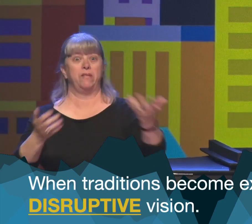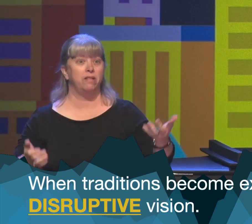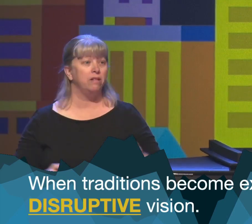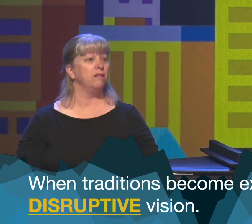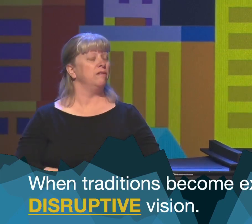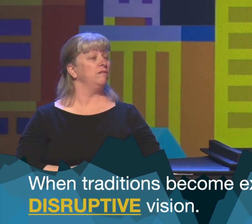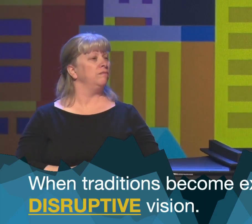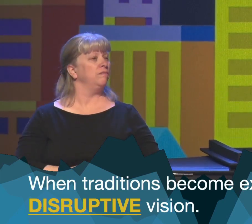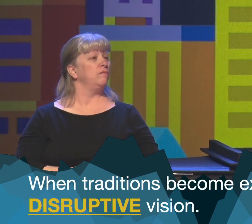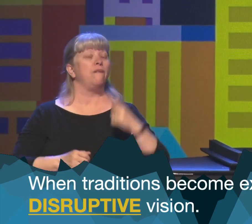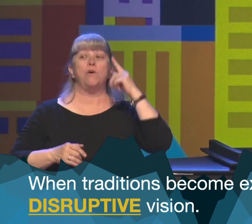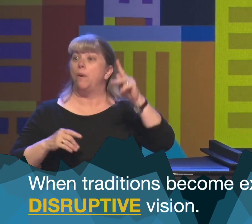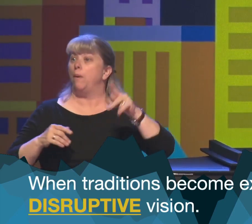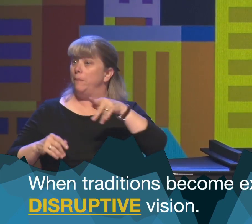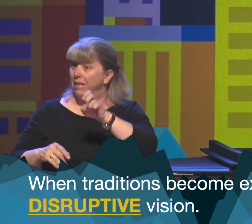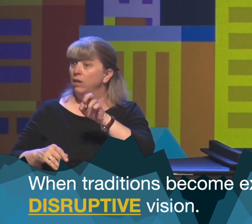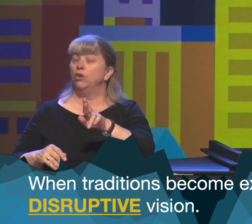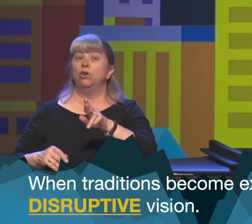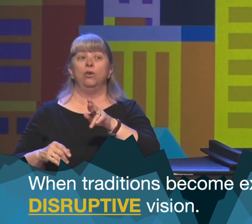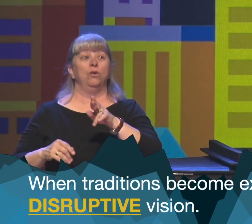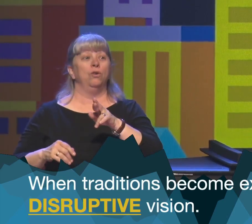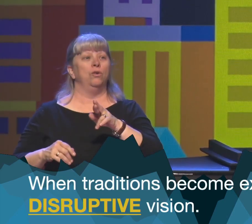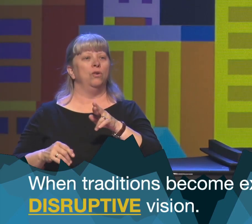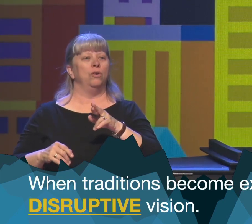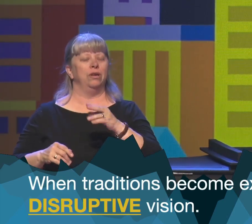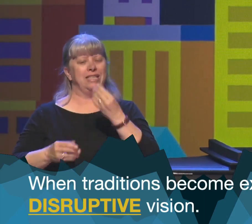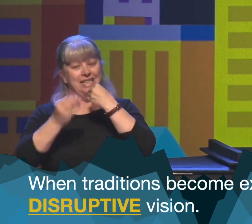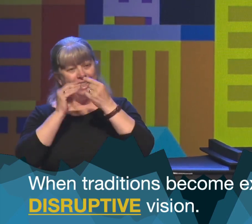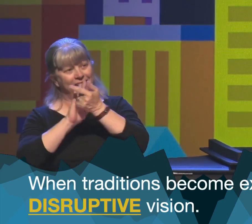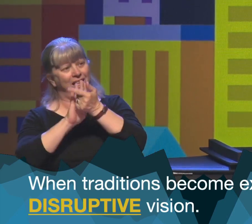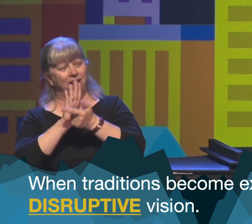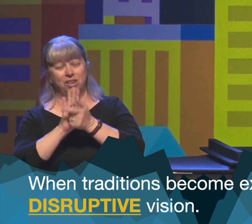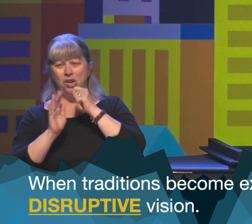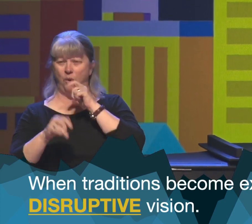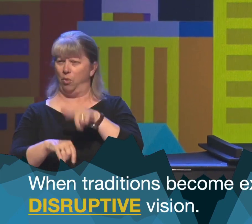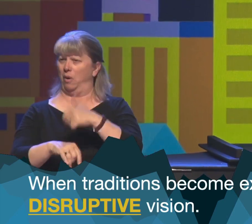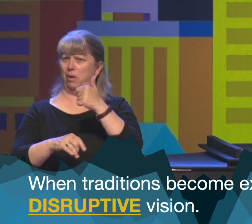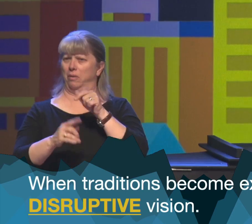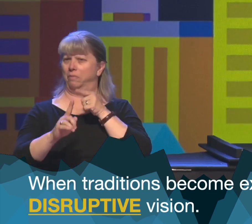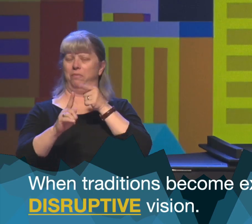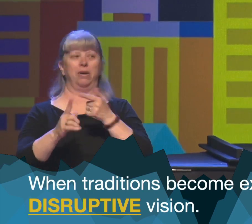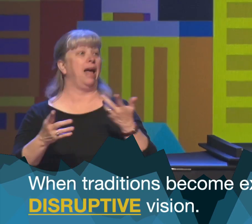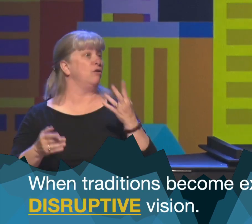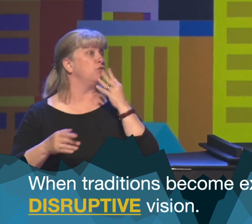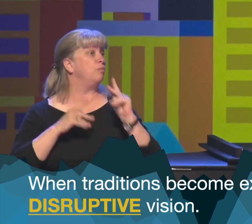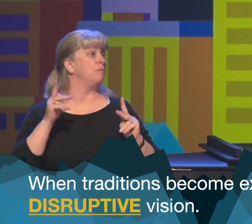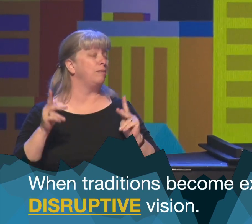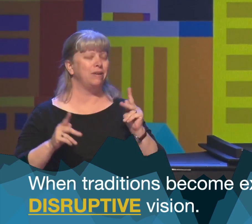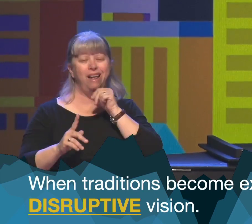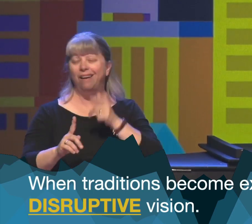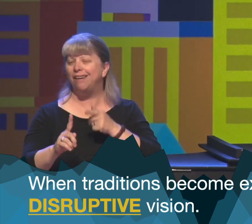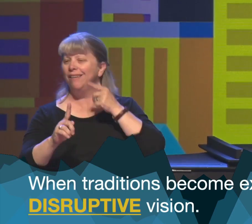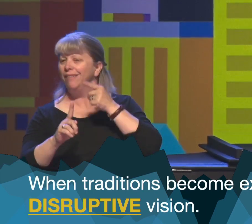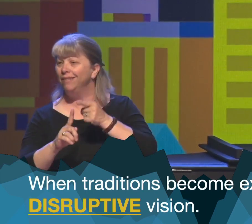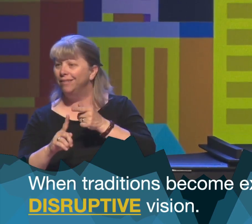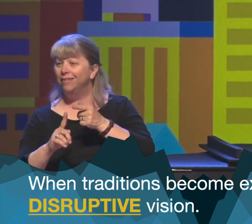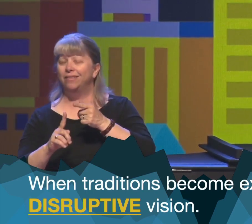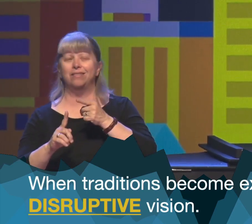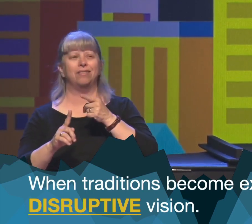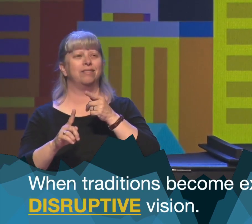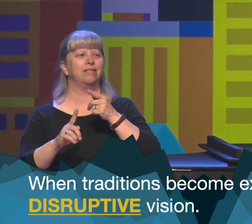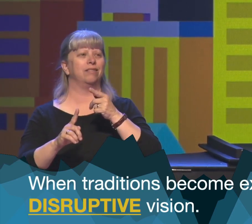So you see, for Peter, the dietary laws were no longer about, and for the Jewish people, they were no longer about this